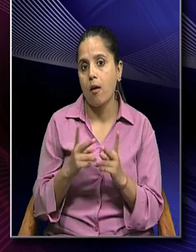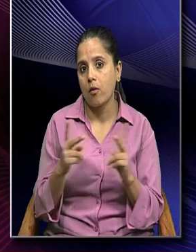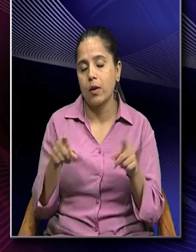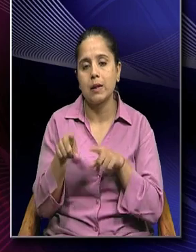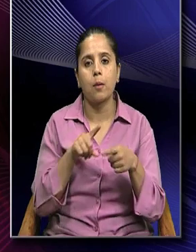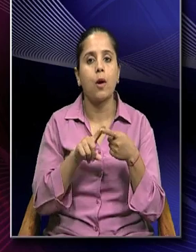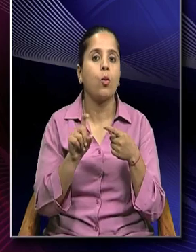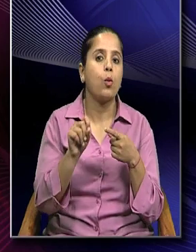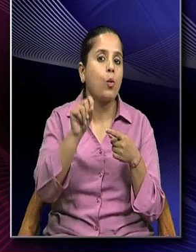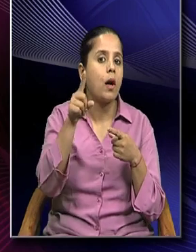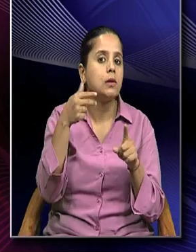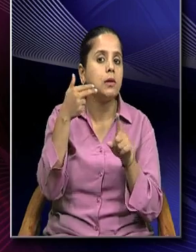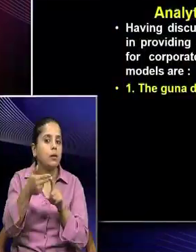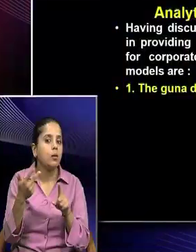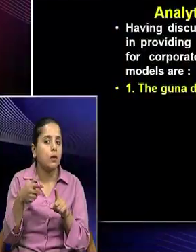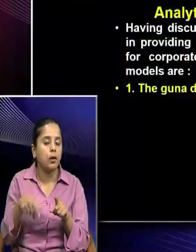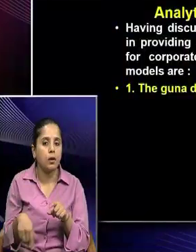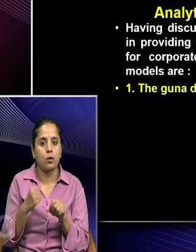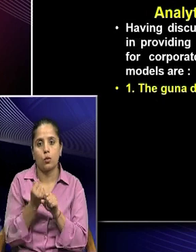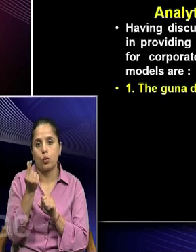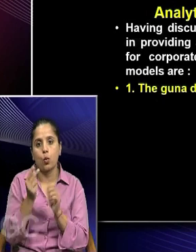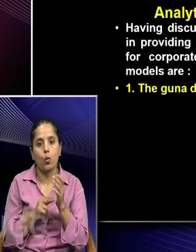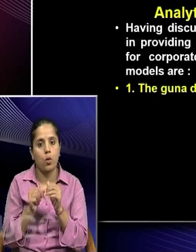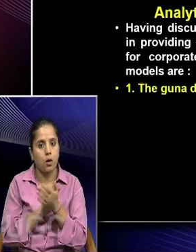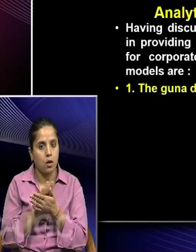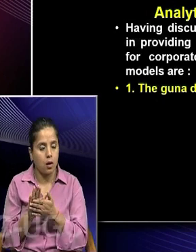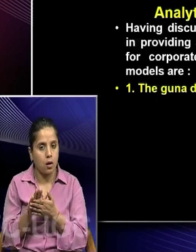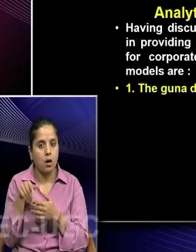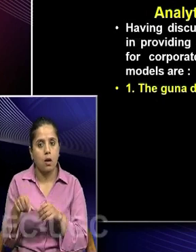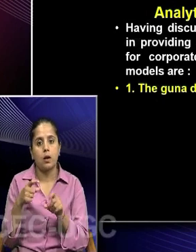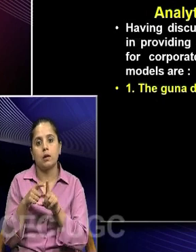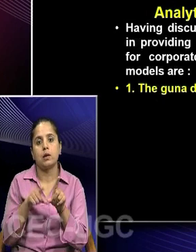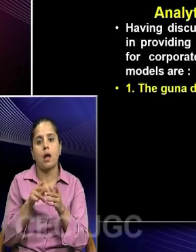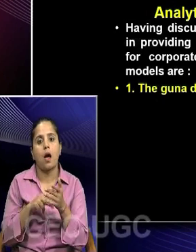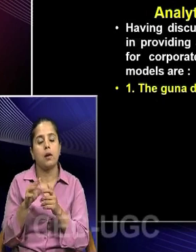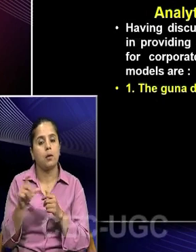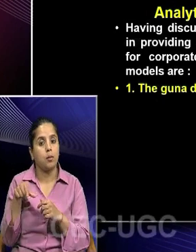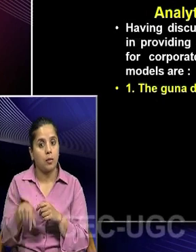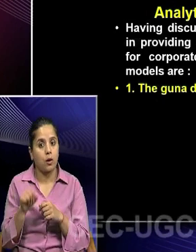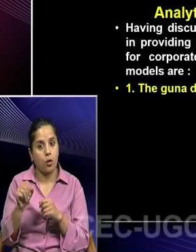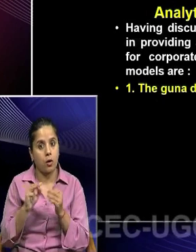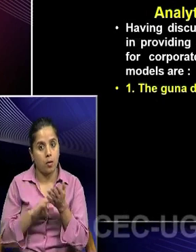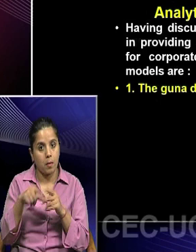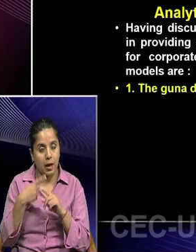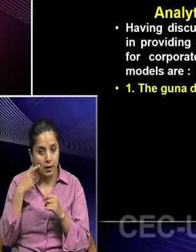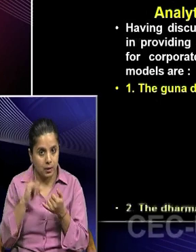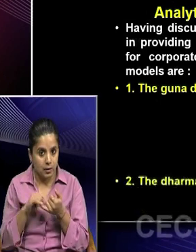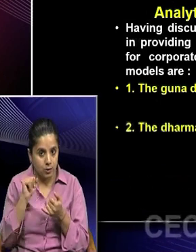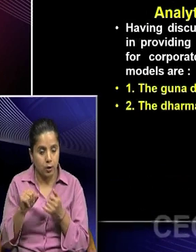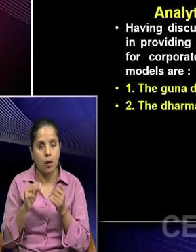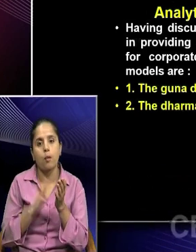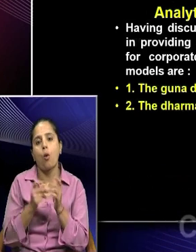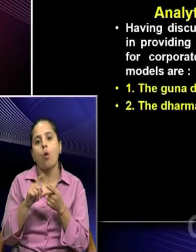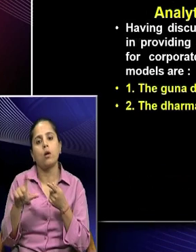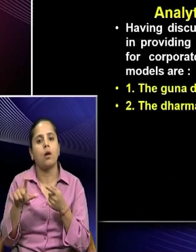the first one, which is known as the Guna dynamics model. The Guna here represents the merits dynamics model,